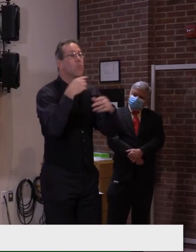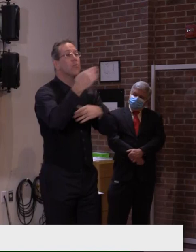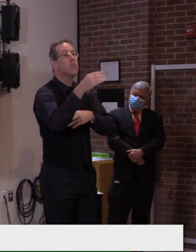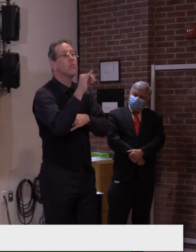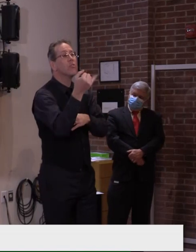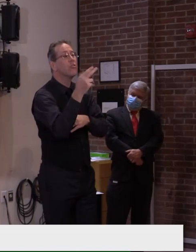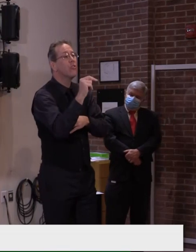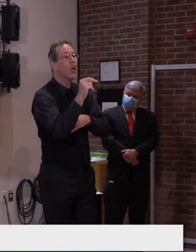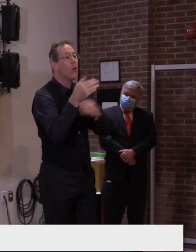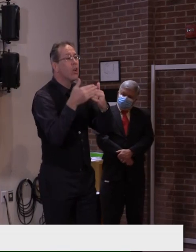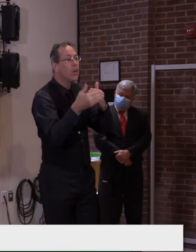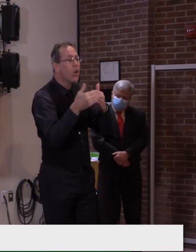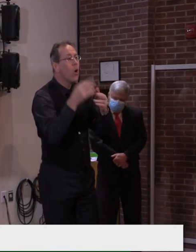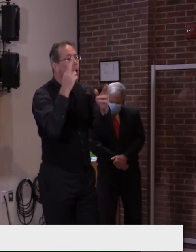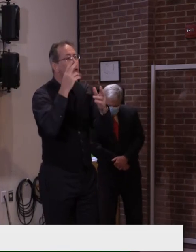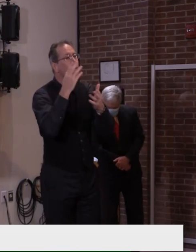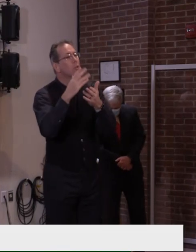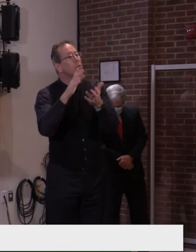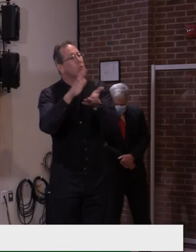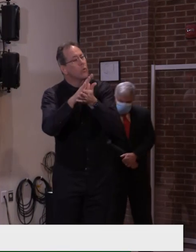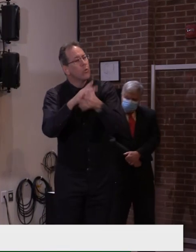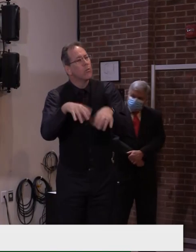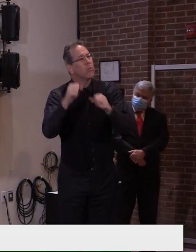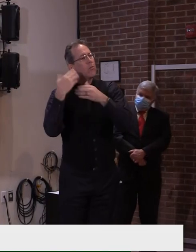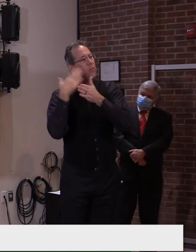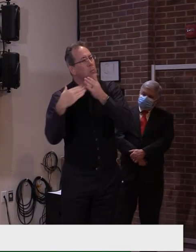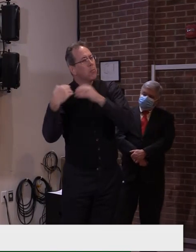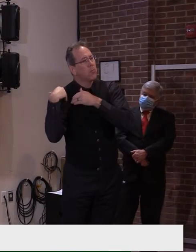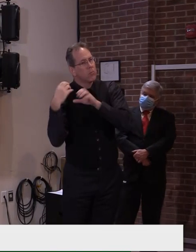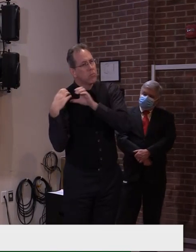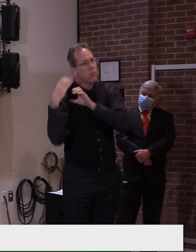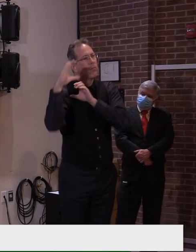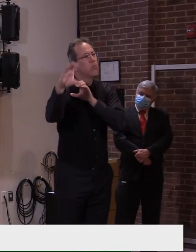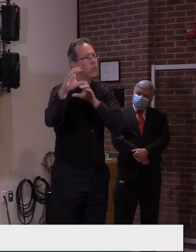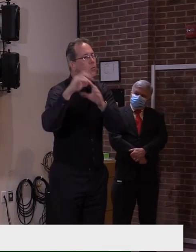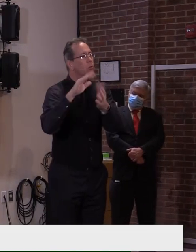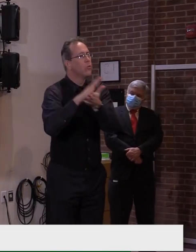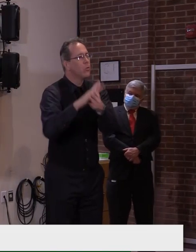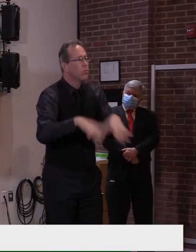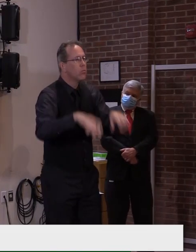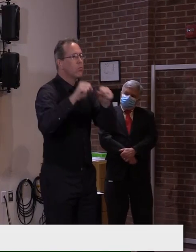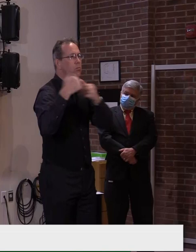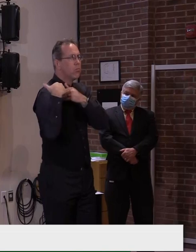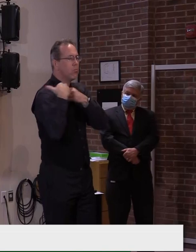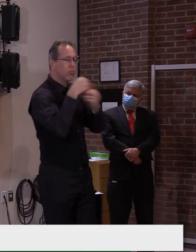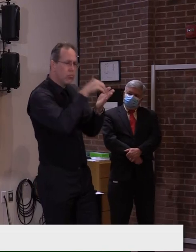distribution centers of the testing. So when students are identified through the contact tracing process and so forth,